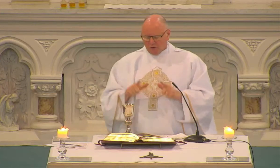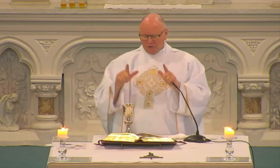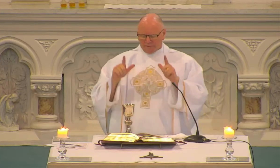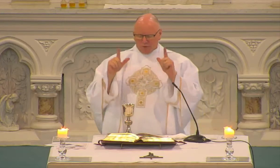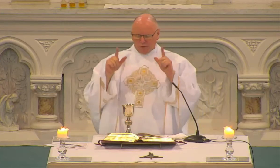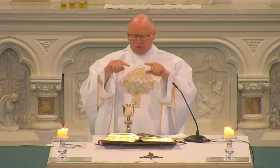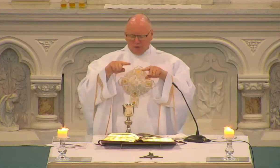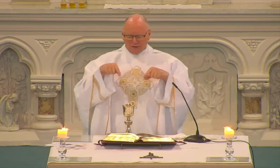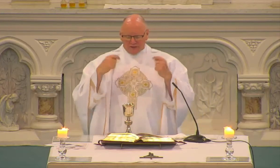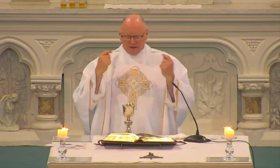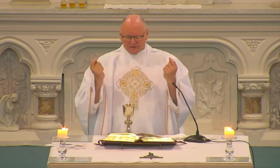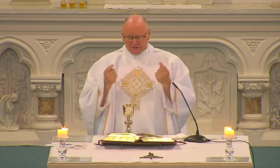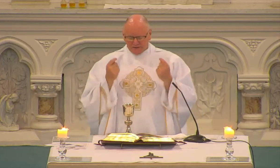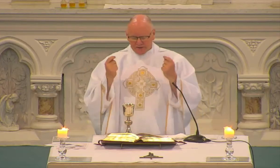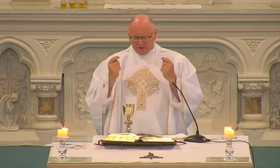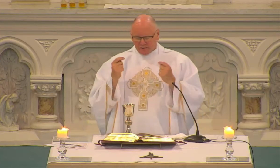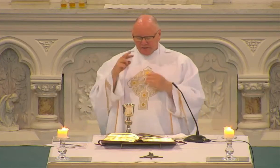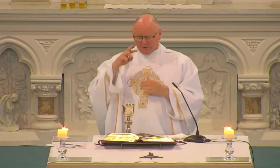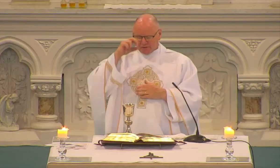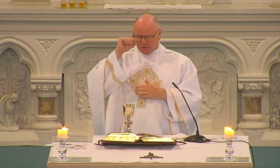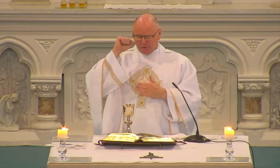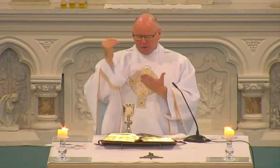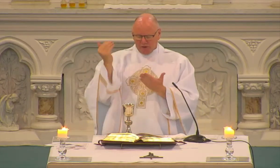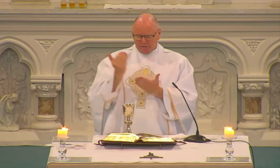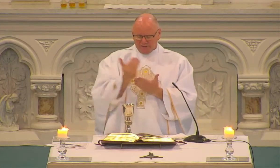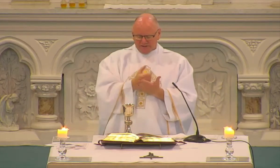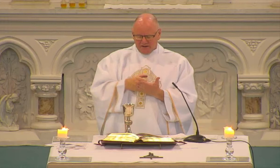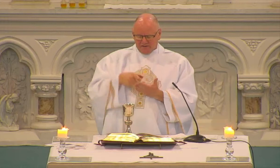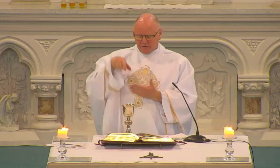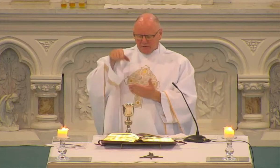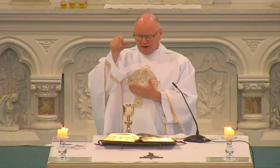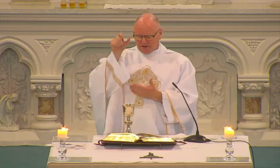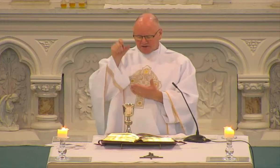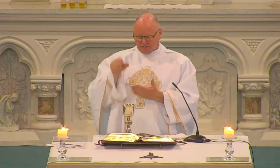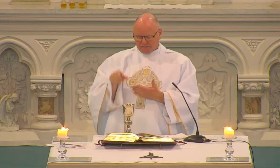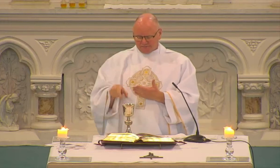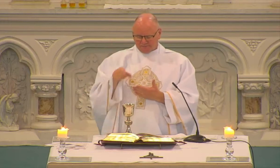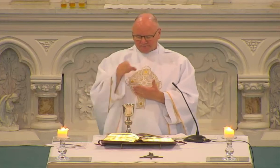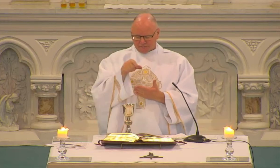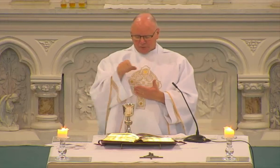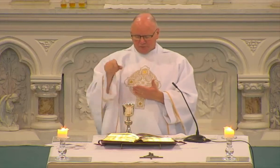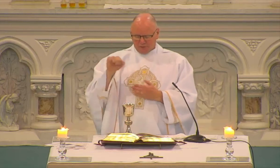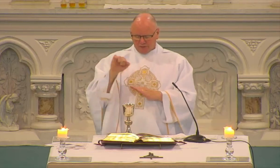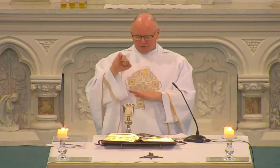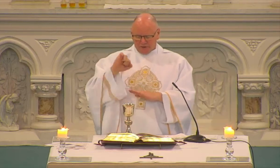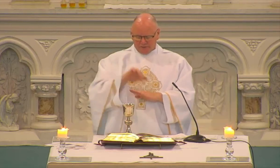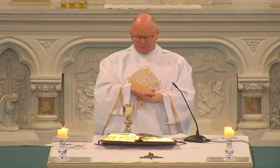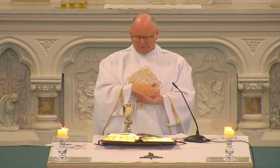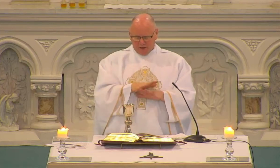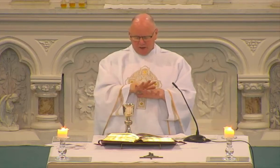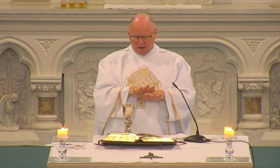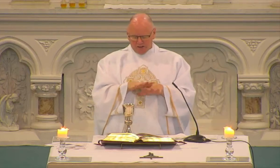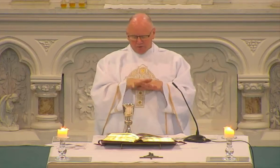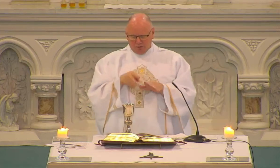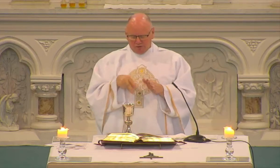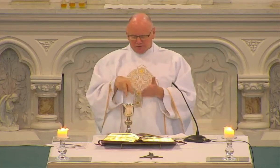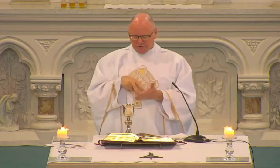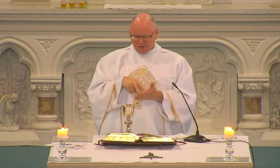Therefore, O Lord, as we celebrate the memorial of his saving passion, of your Son, his wondrous resurrection